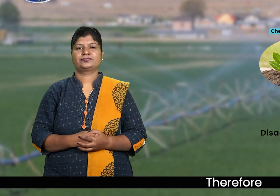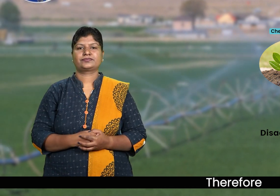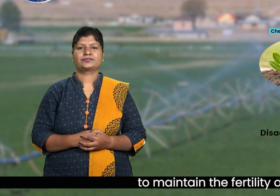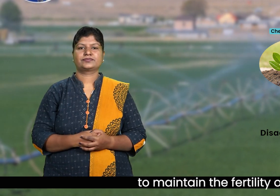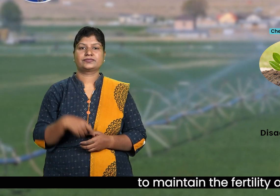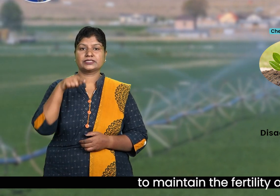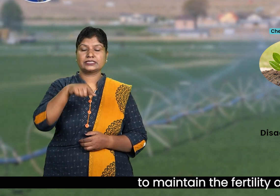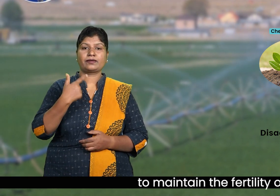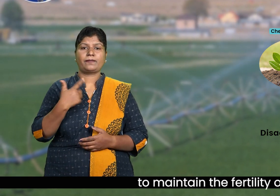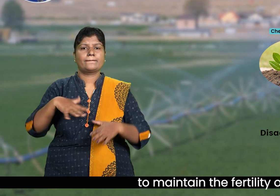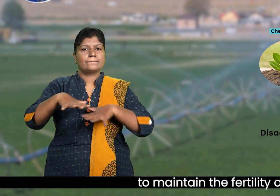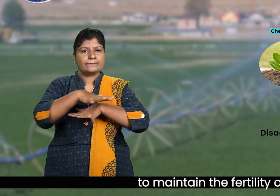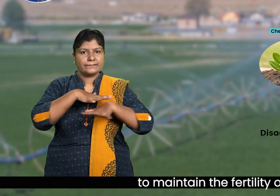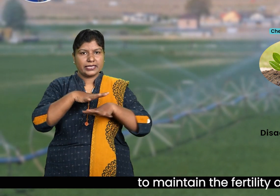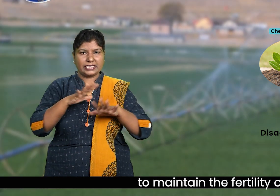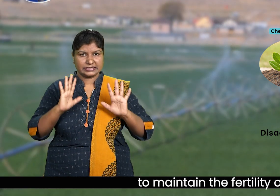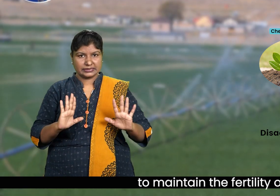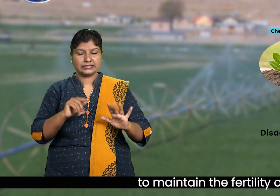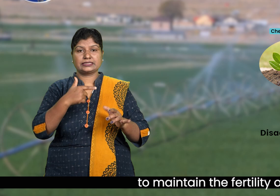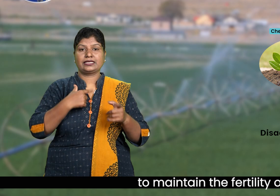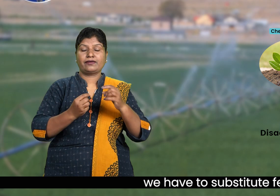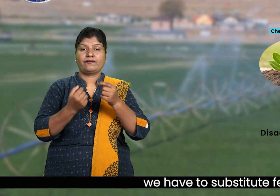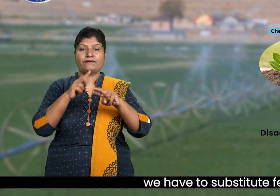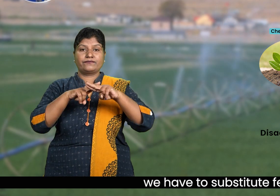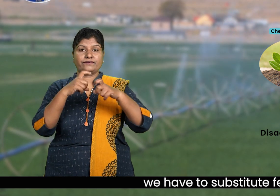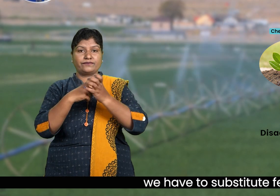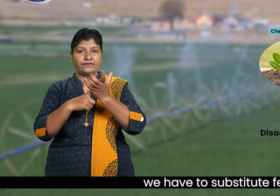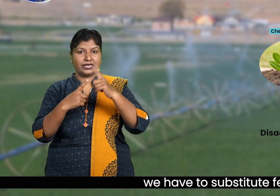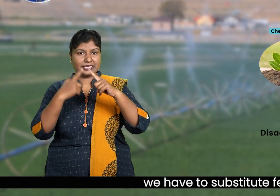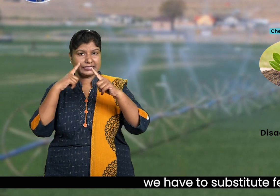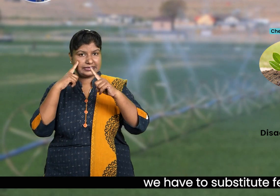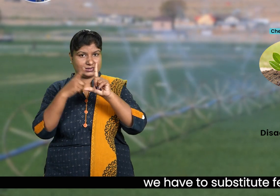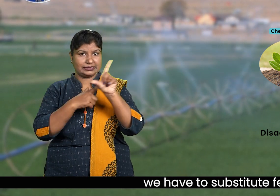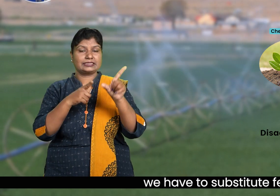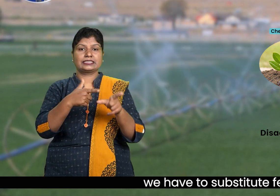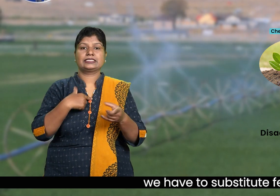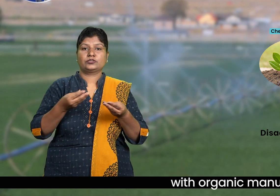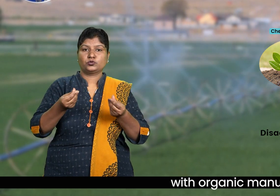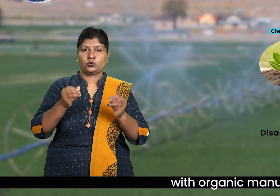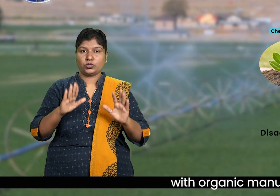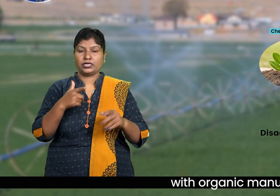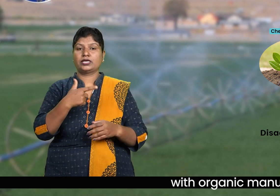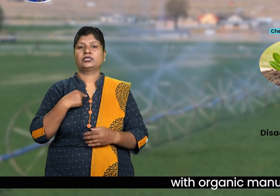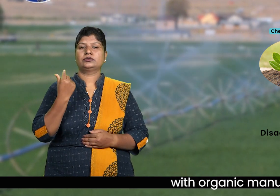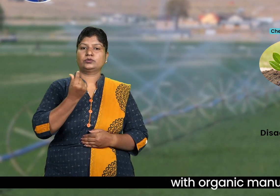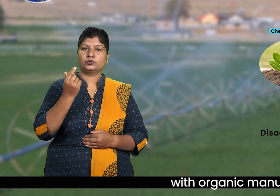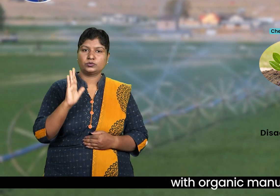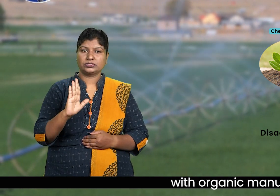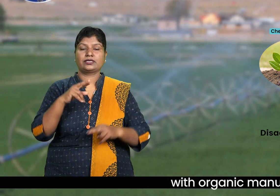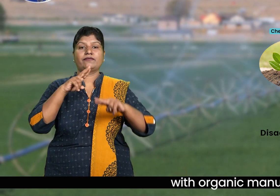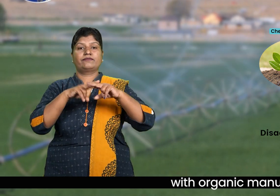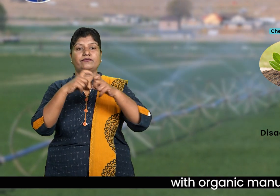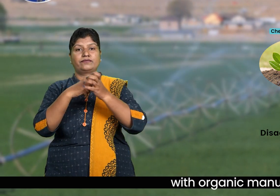Therefore, to maintain the fertility of the soil, we have to substitute fertilizers with organic